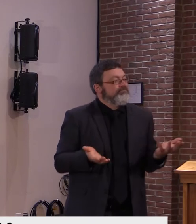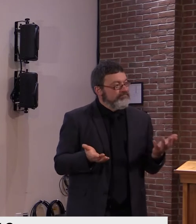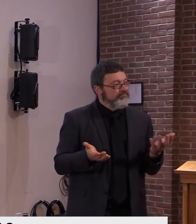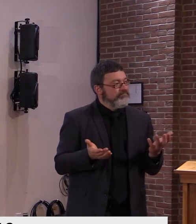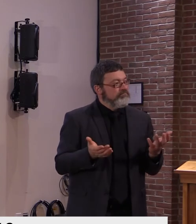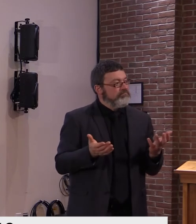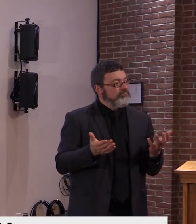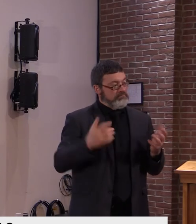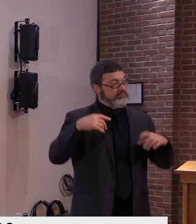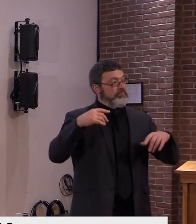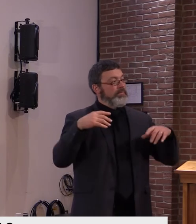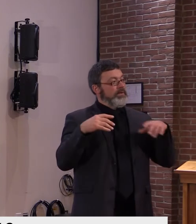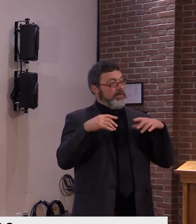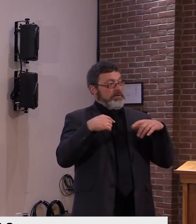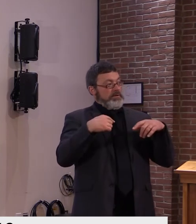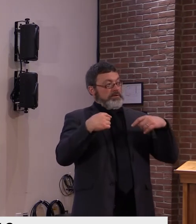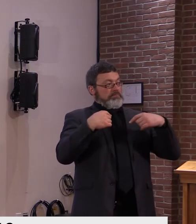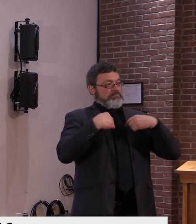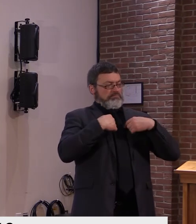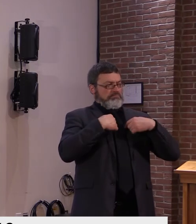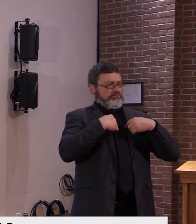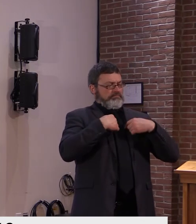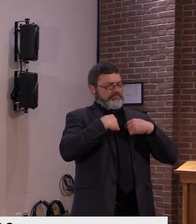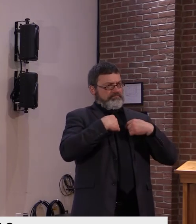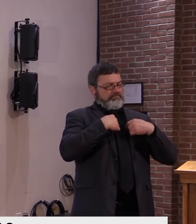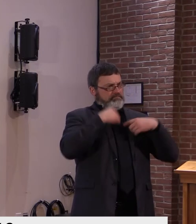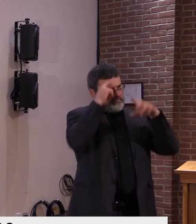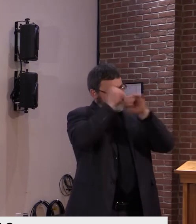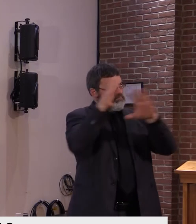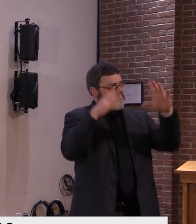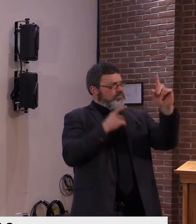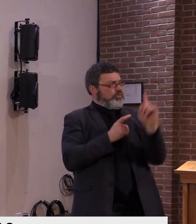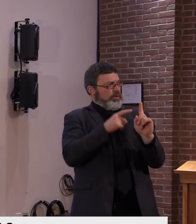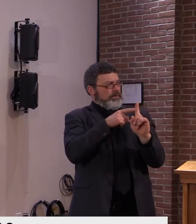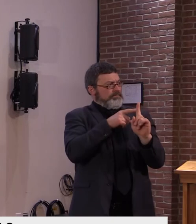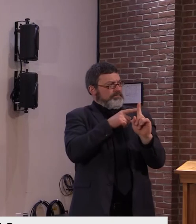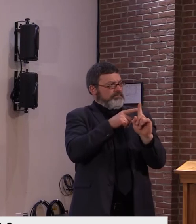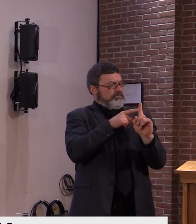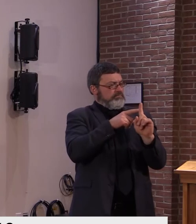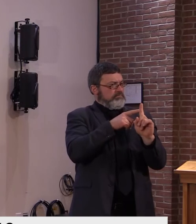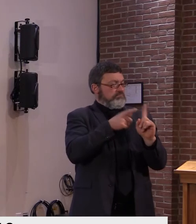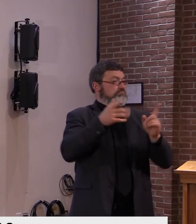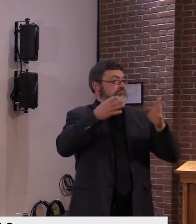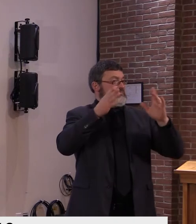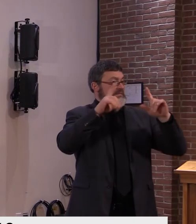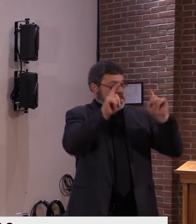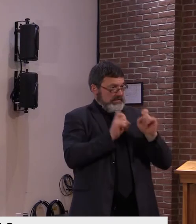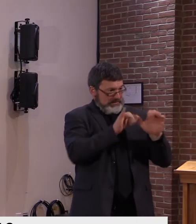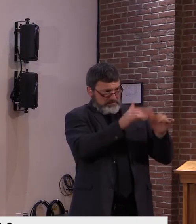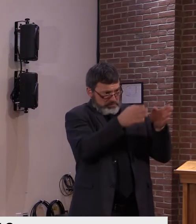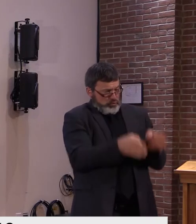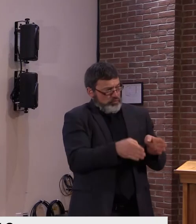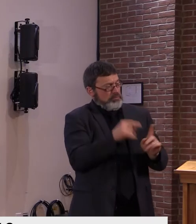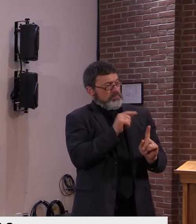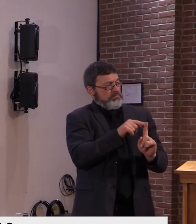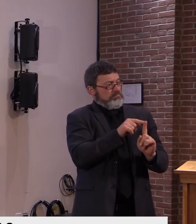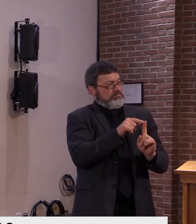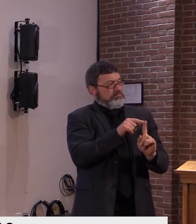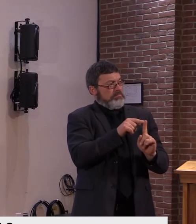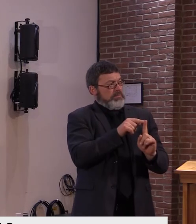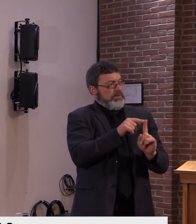into making a decision about getting a test on any given day or with any